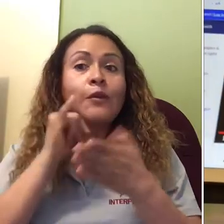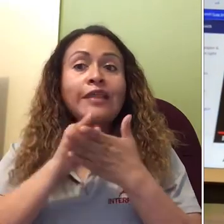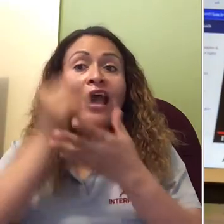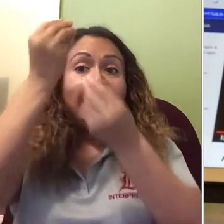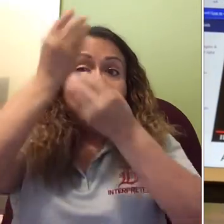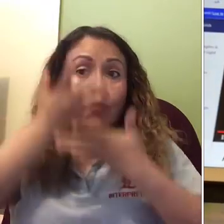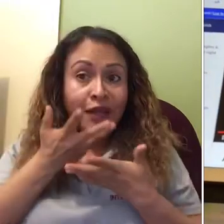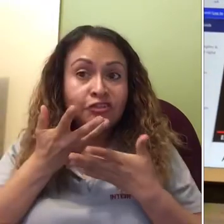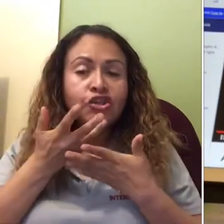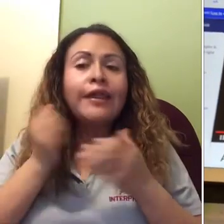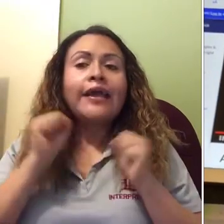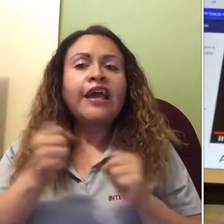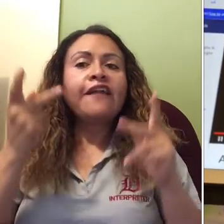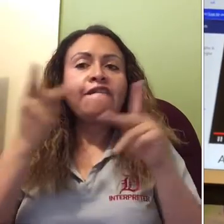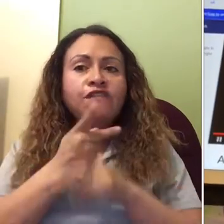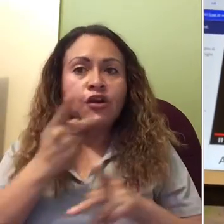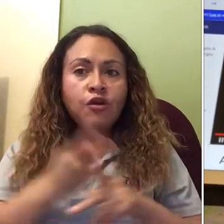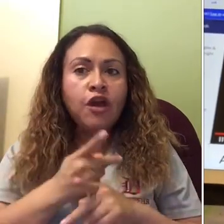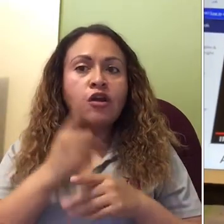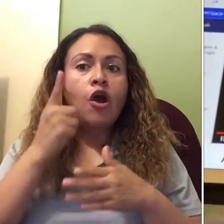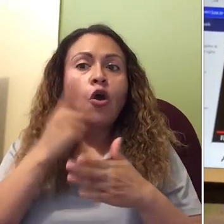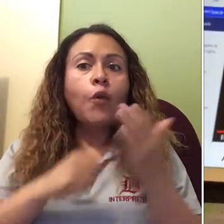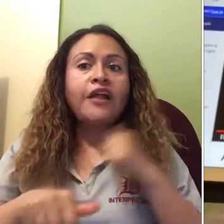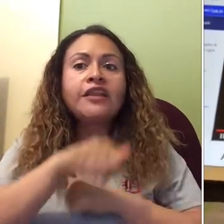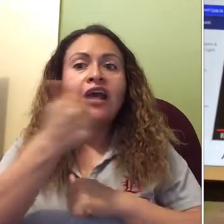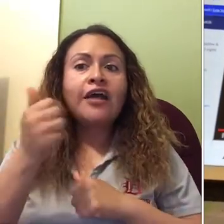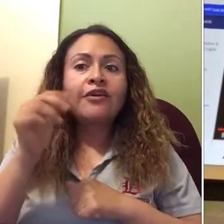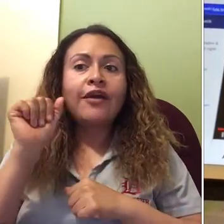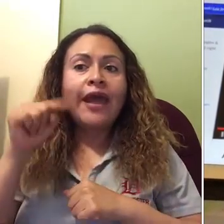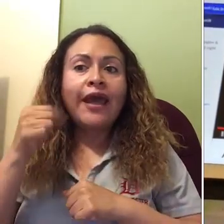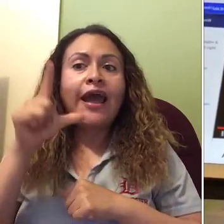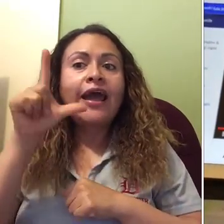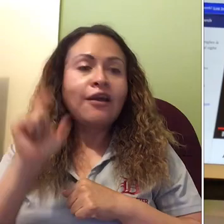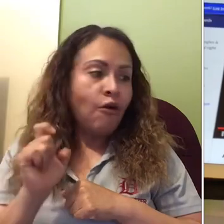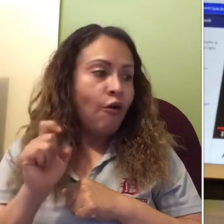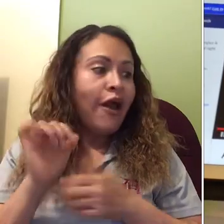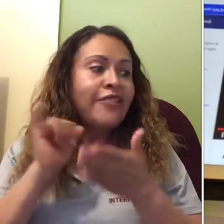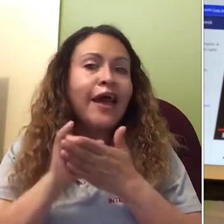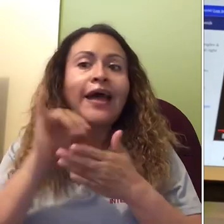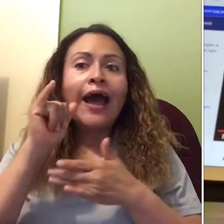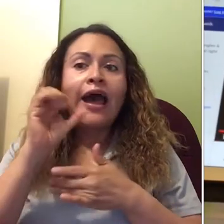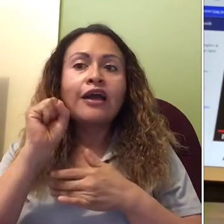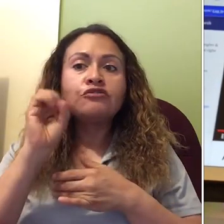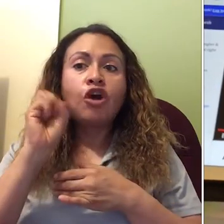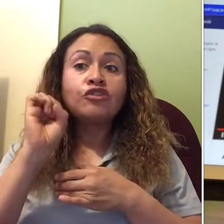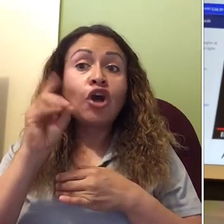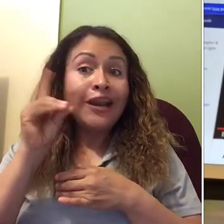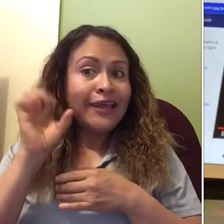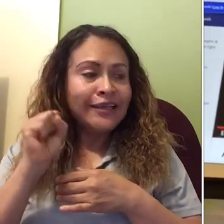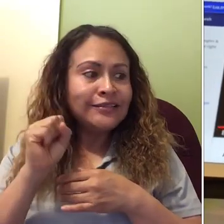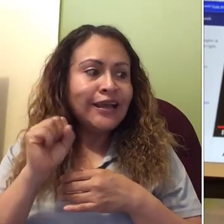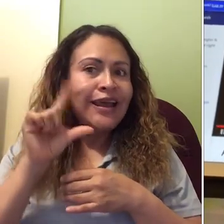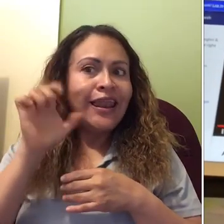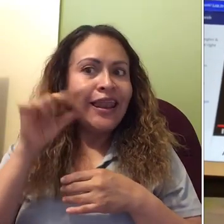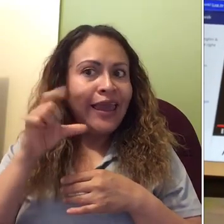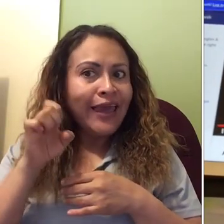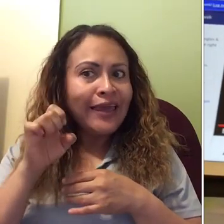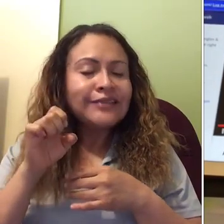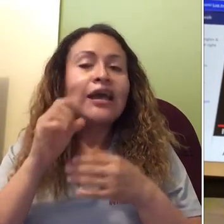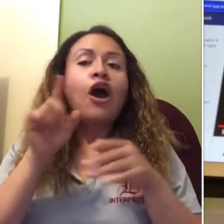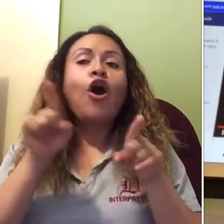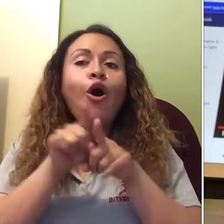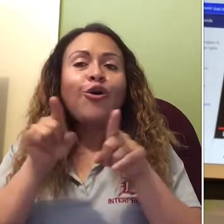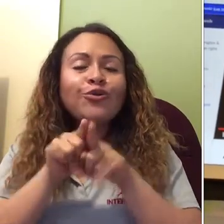to figure out what the other angles are, because these 2 base angles, it's an isosceles triangle. The 2 legs are the same, so our 2 base